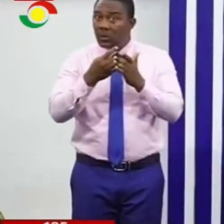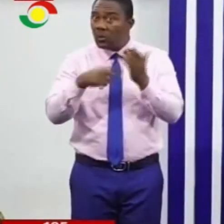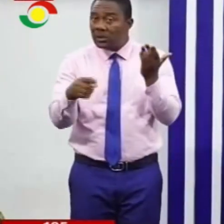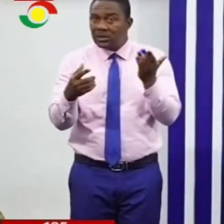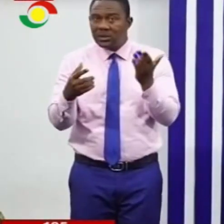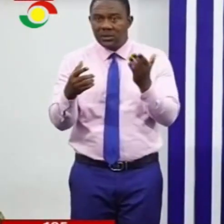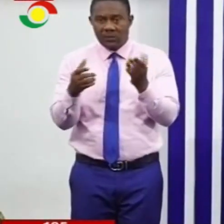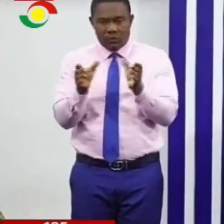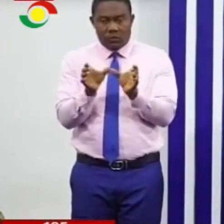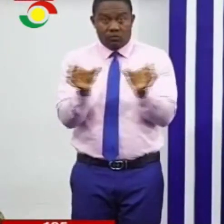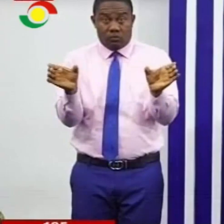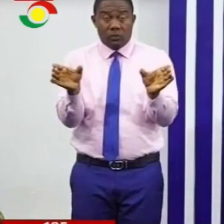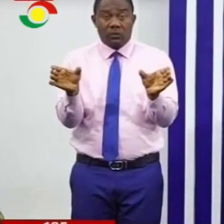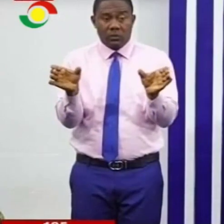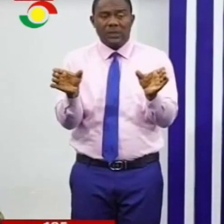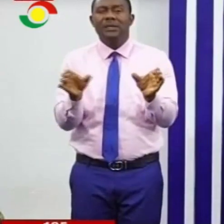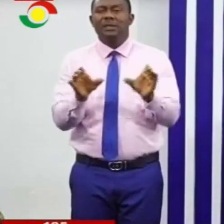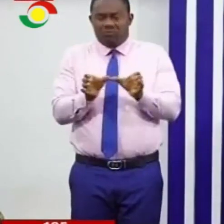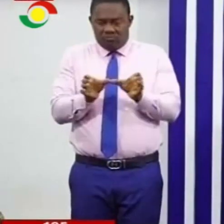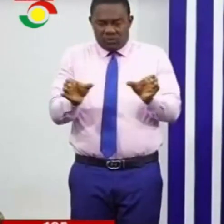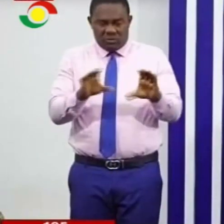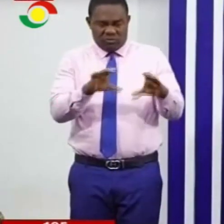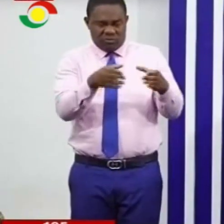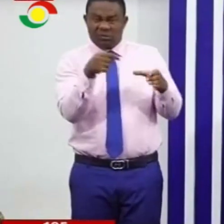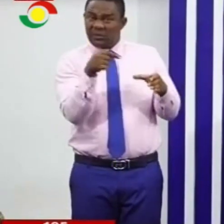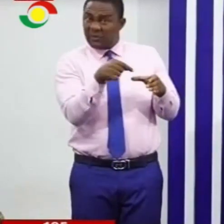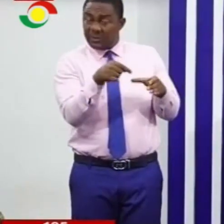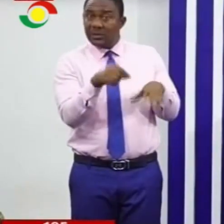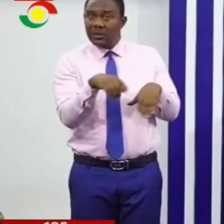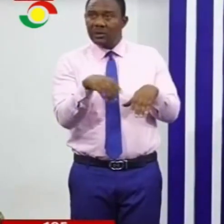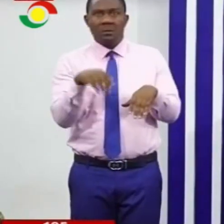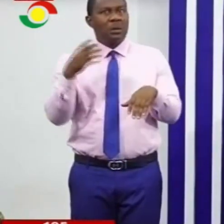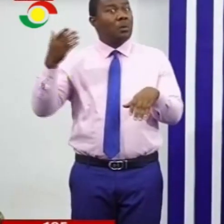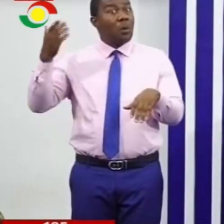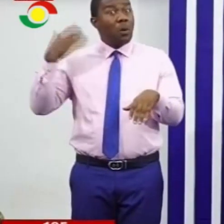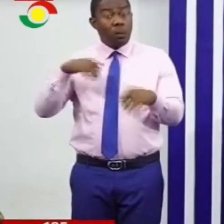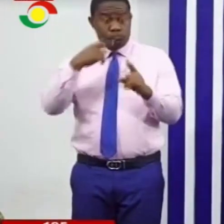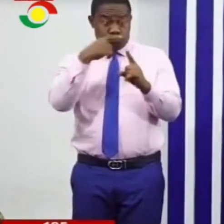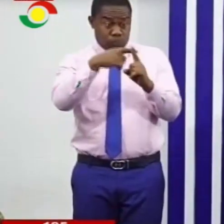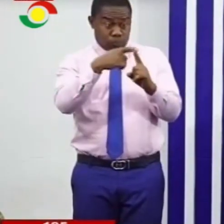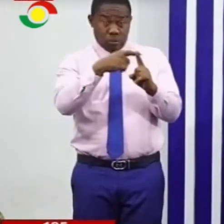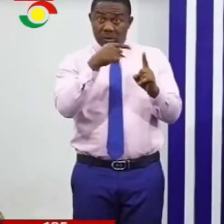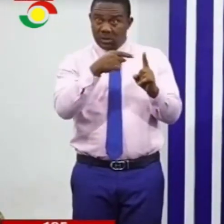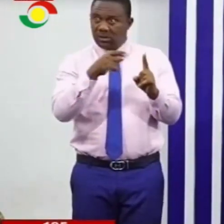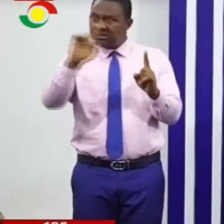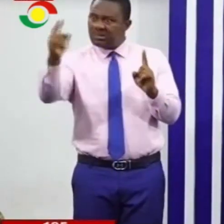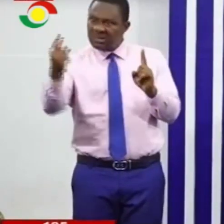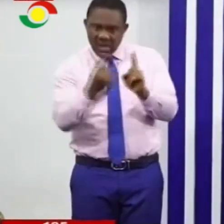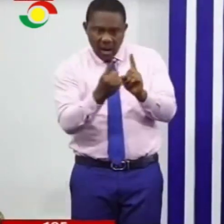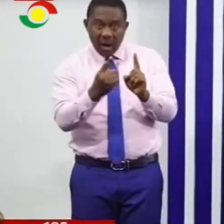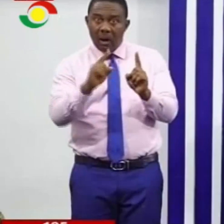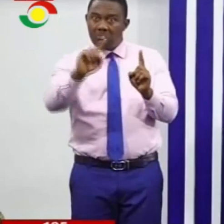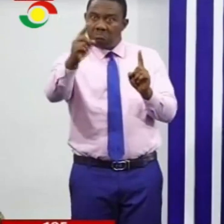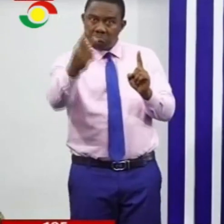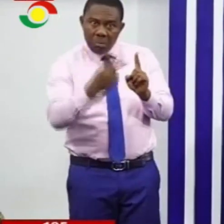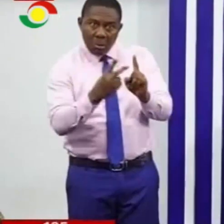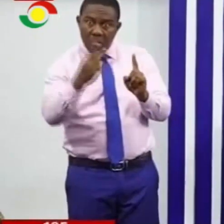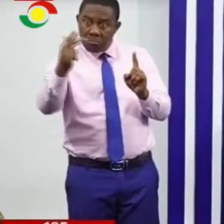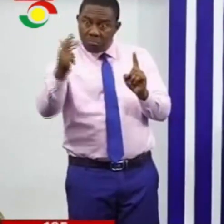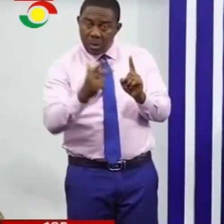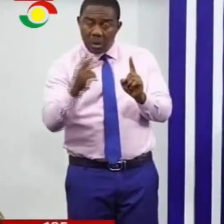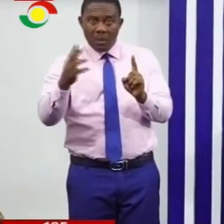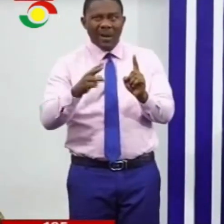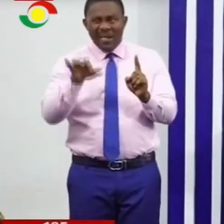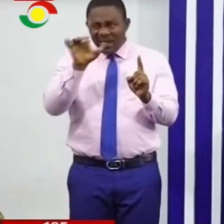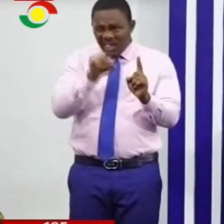egu ahodo mienu ba ko ye wonu ma ye nim so mo ni obi a wonya bi enya nkita hodi a ono na was say test na nanso obi a otu kwan e ba Ghana